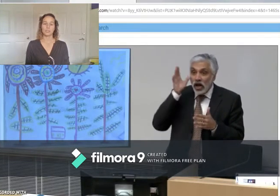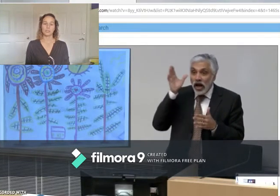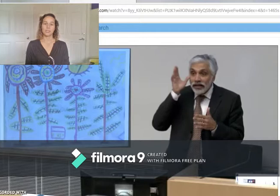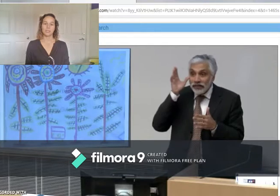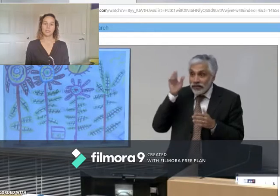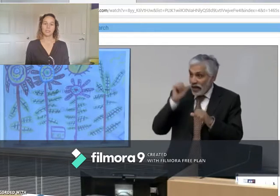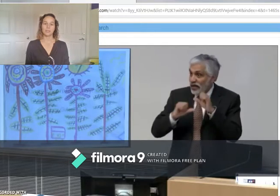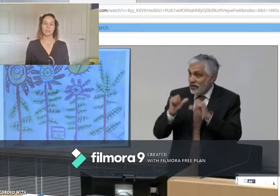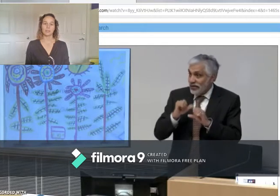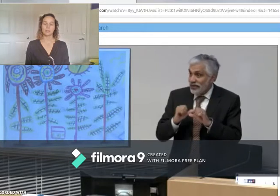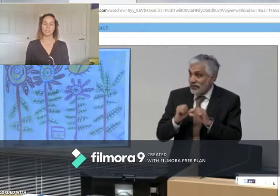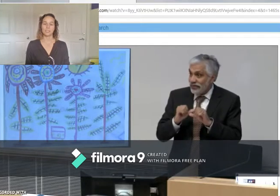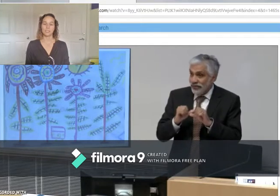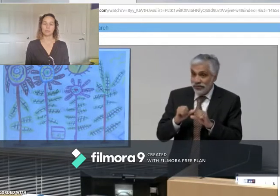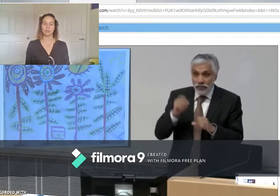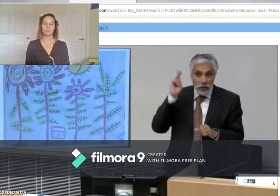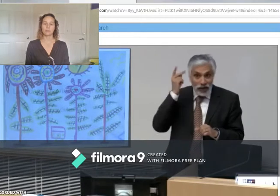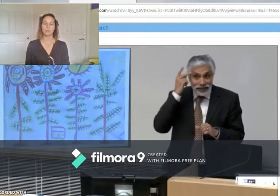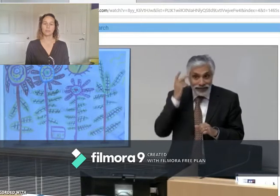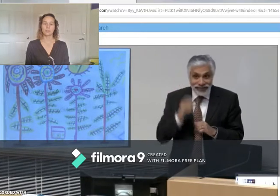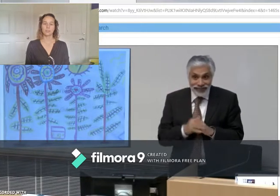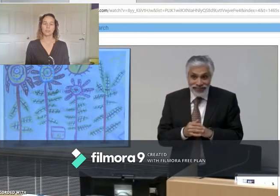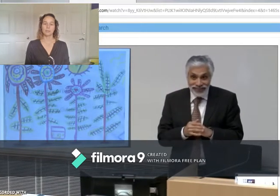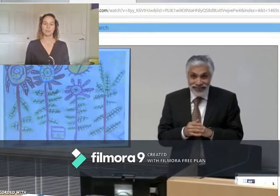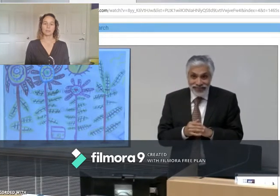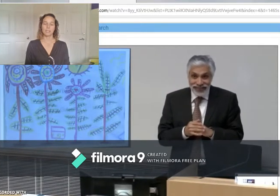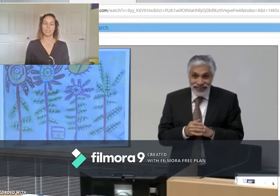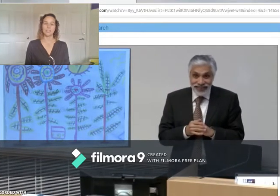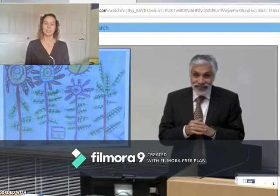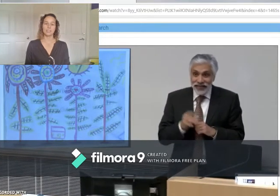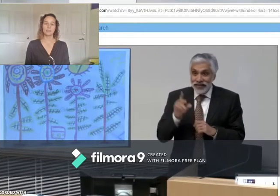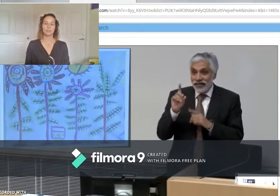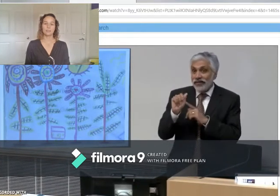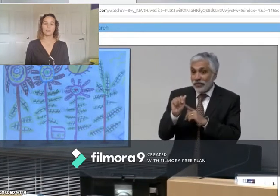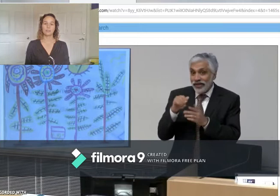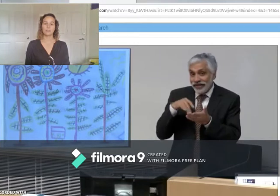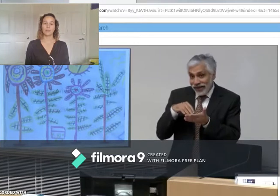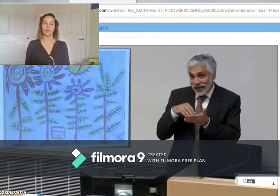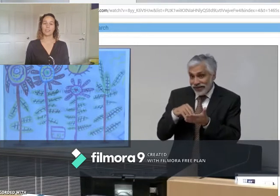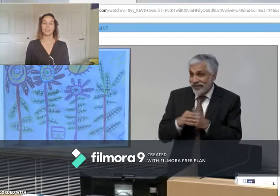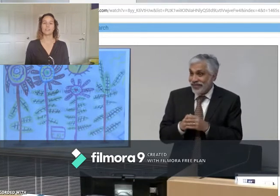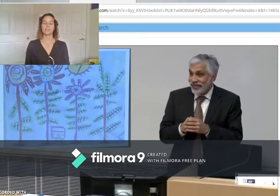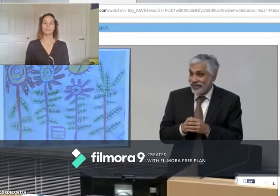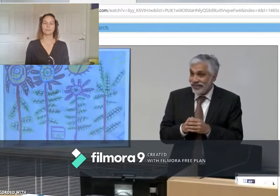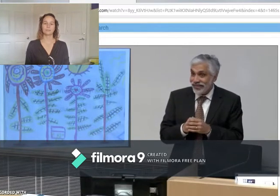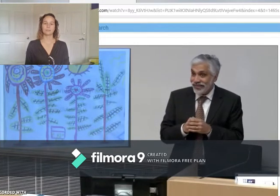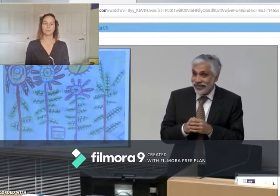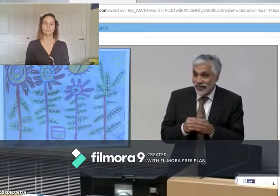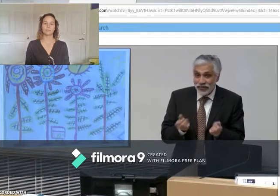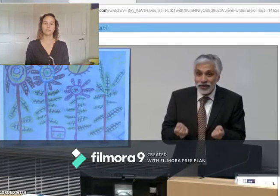maybe surgery can be included in that as well. Conceptual scientists, even politics.